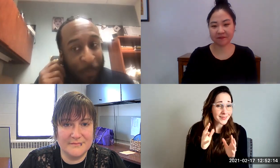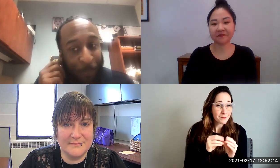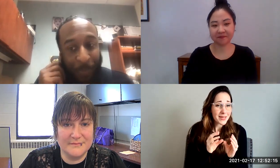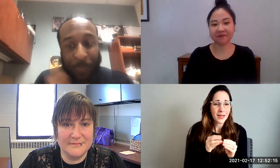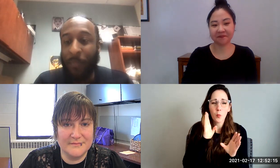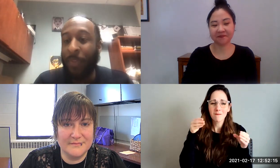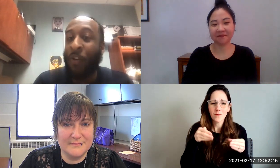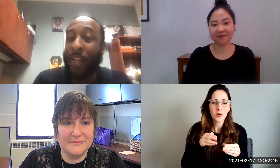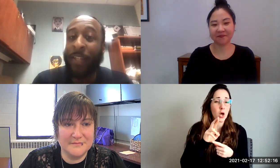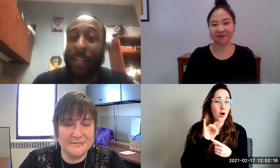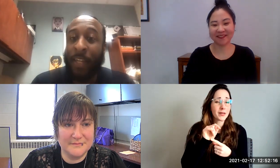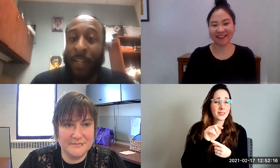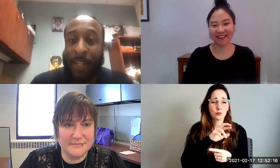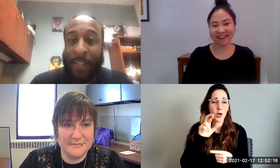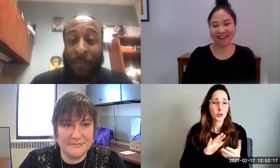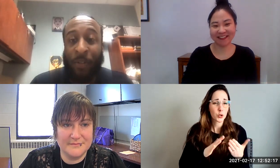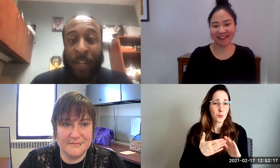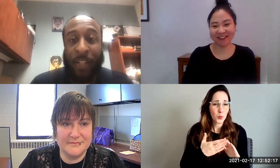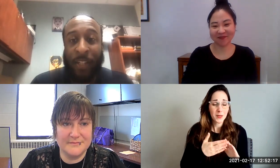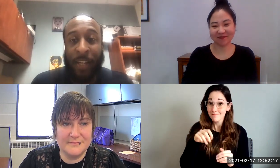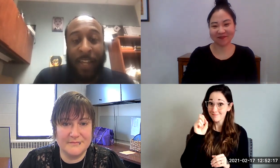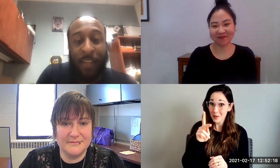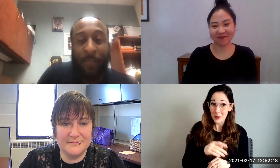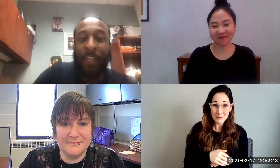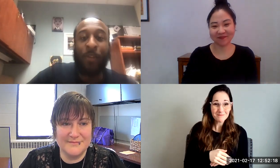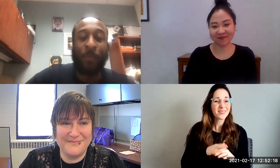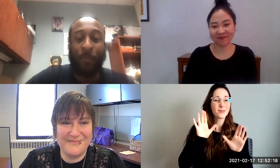community. All right. Have a great